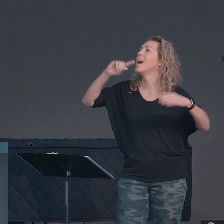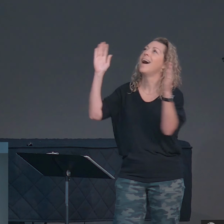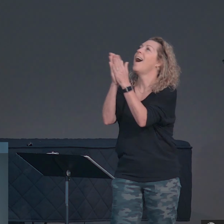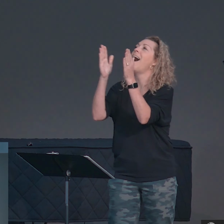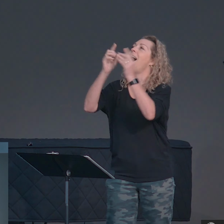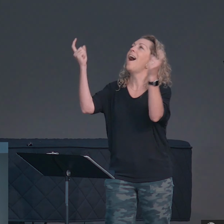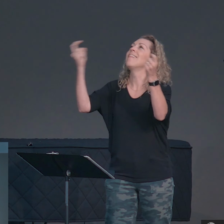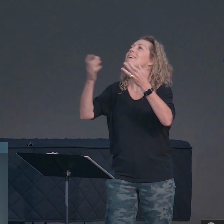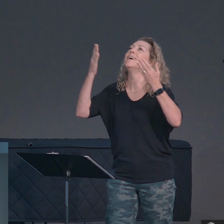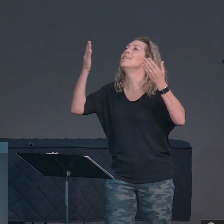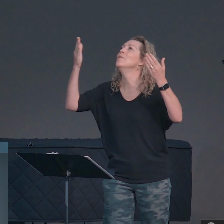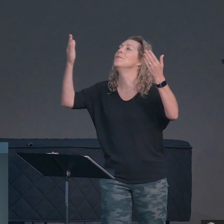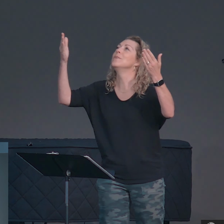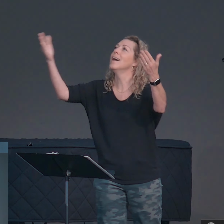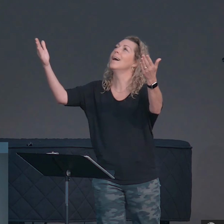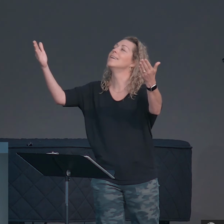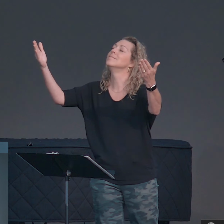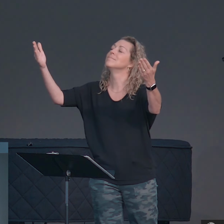grace.